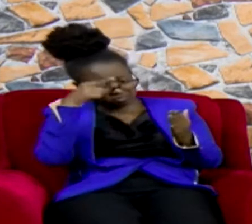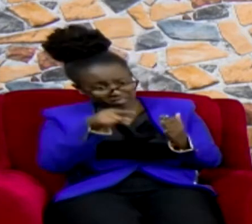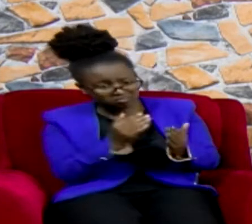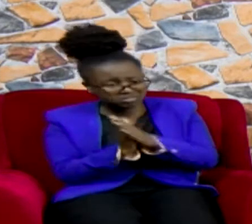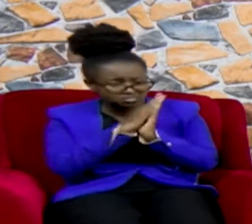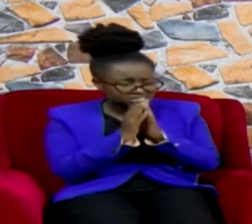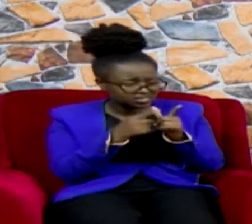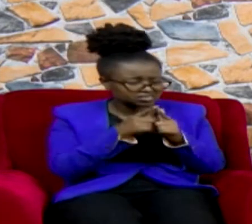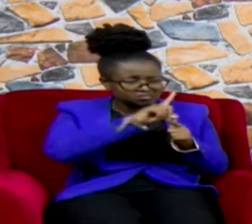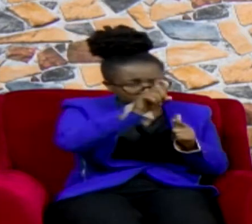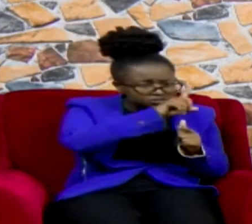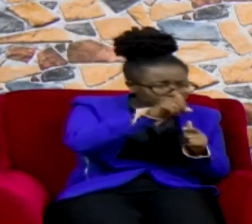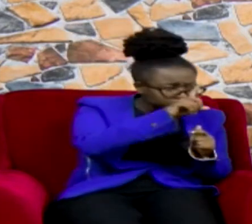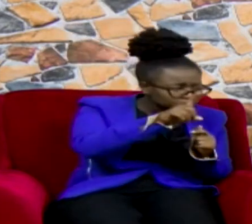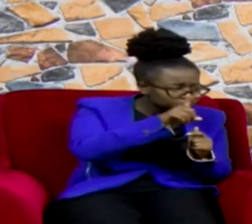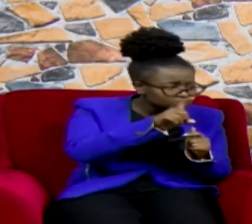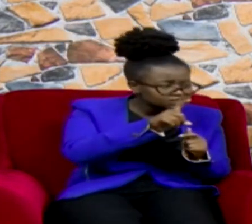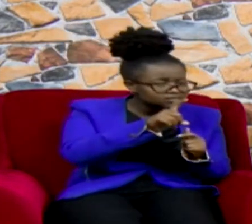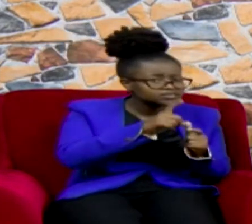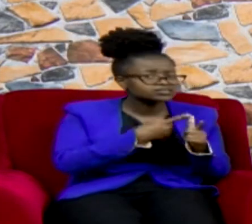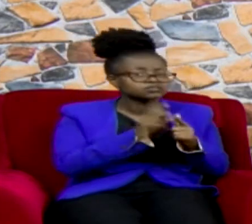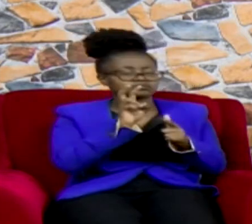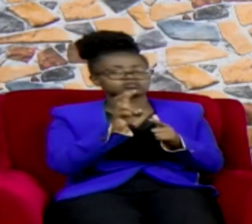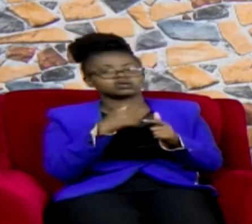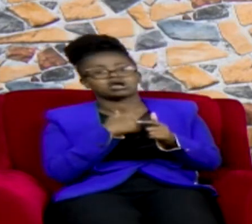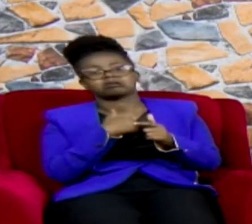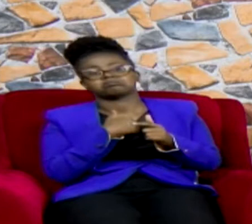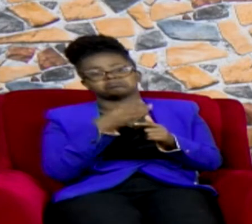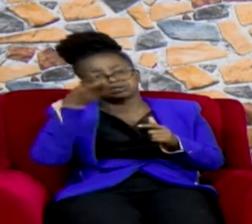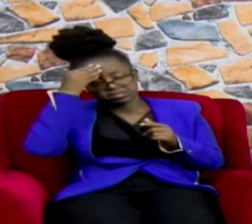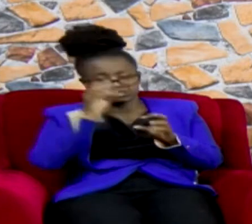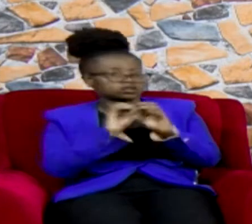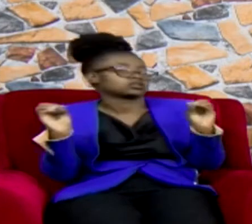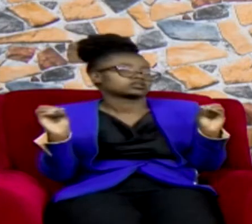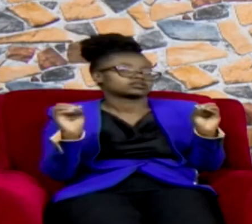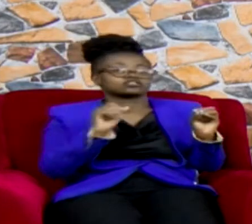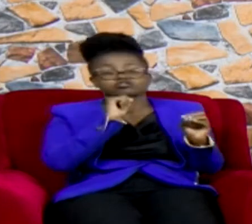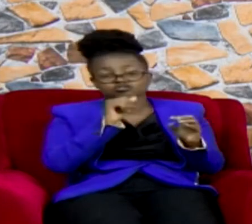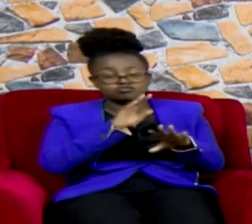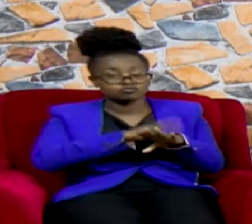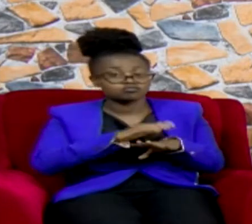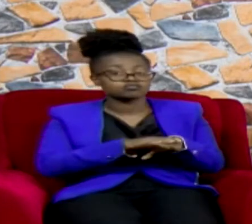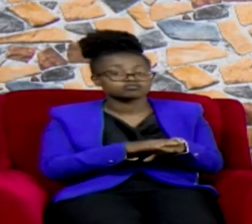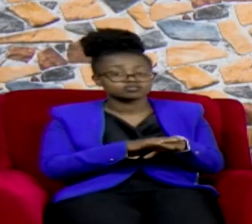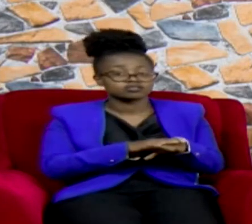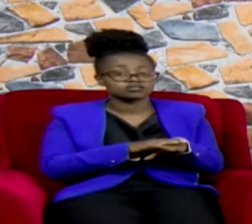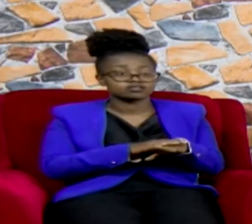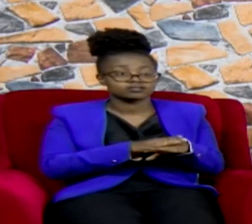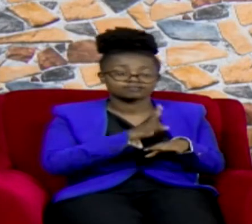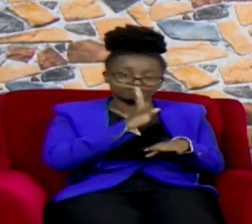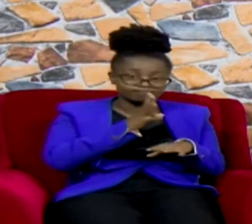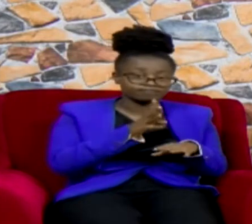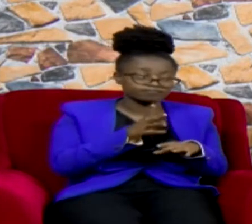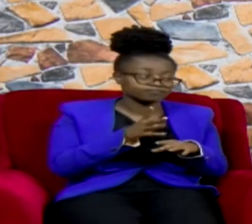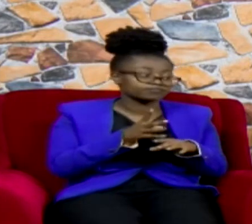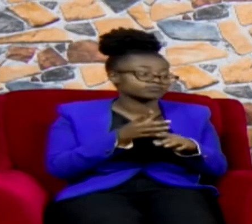ask some few questions afterward, you'll see that there's some gaps. Okay. Because he's not good in the auditory learning.